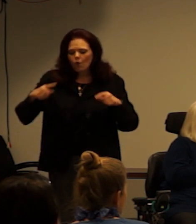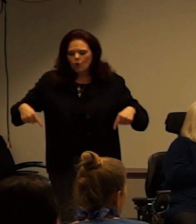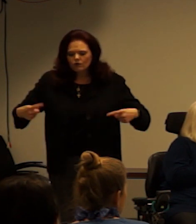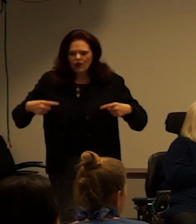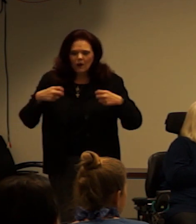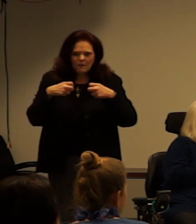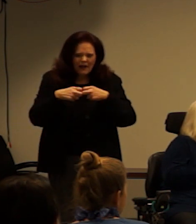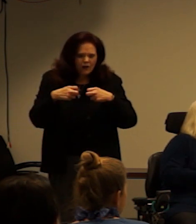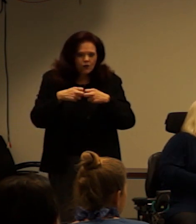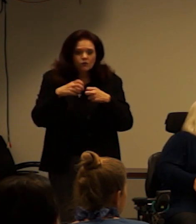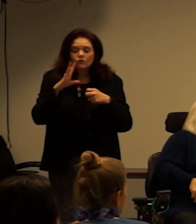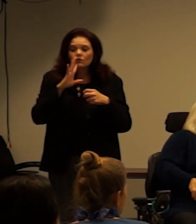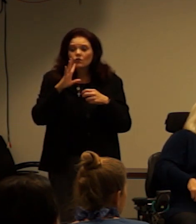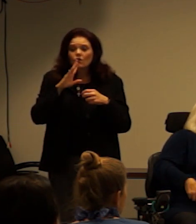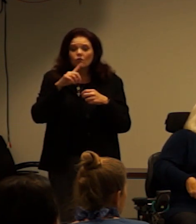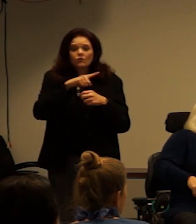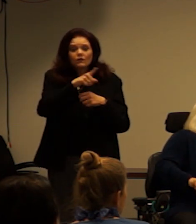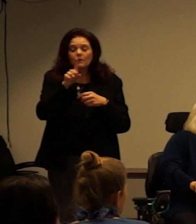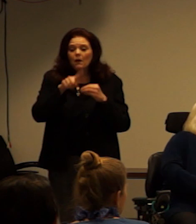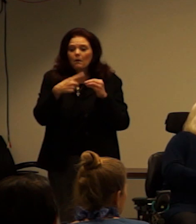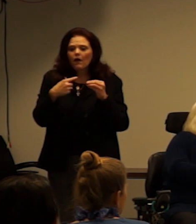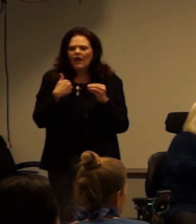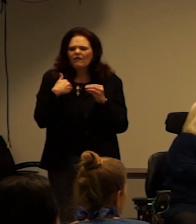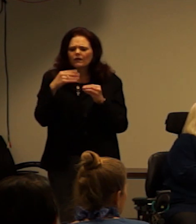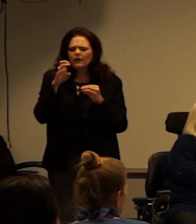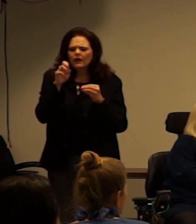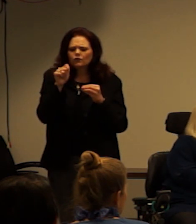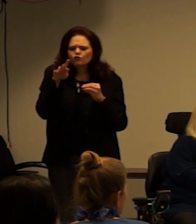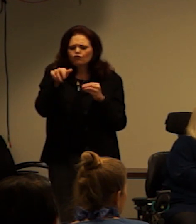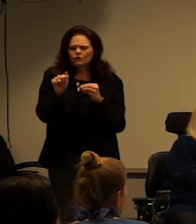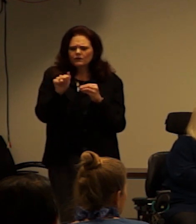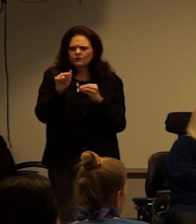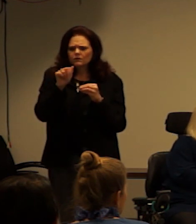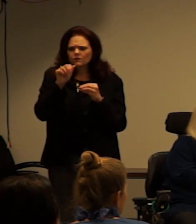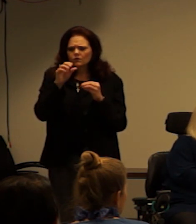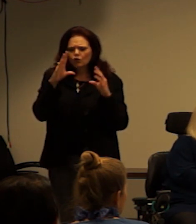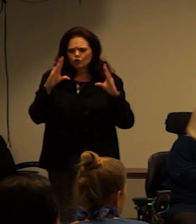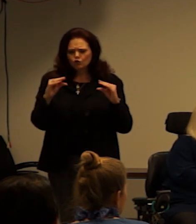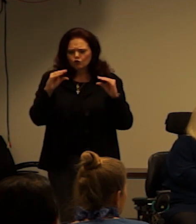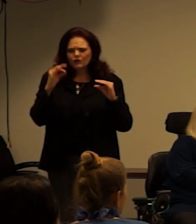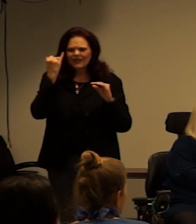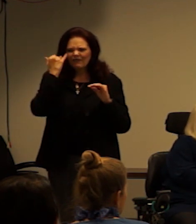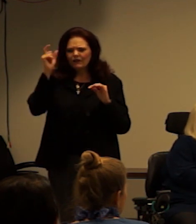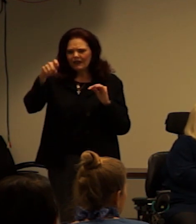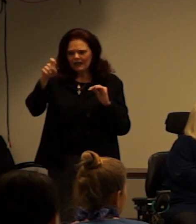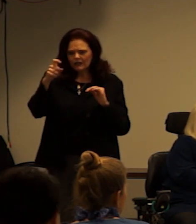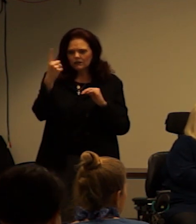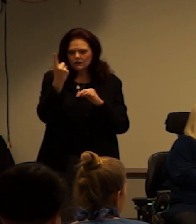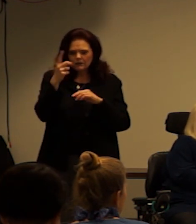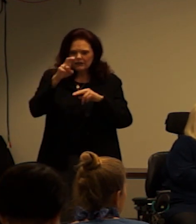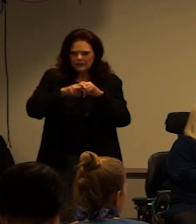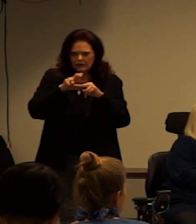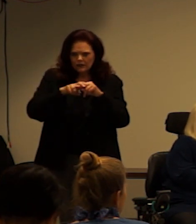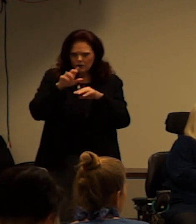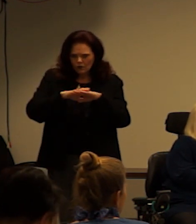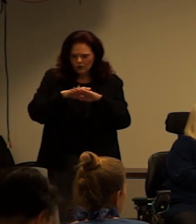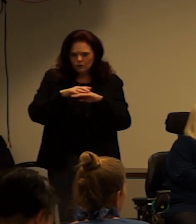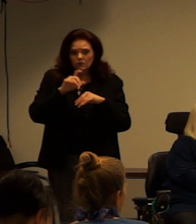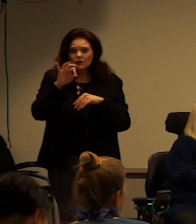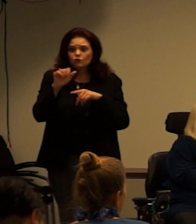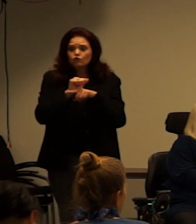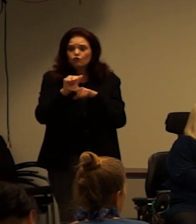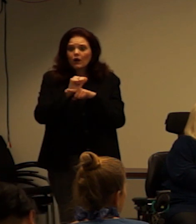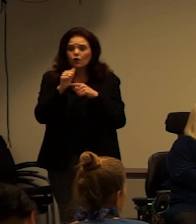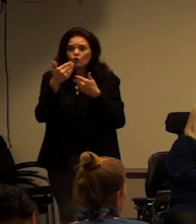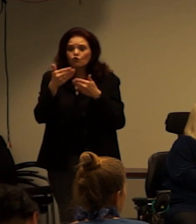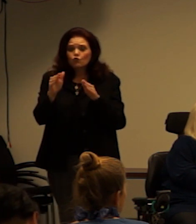them about the importance of having an extra cushion if they need it so that they have something to sit on. If you're training a room